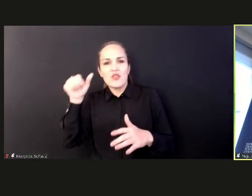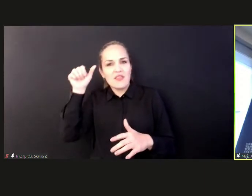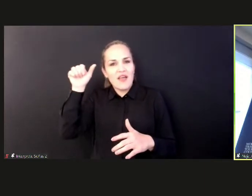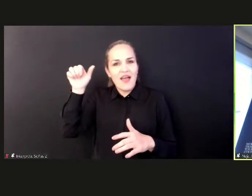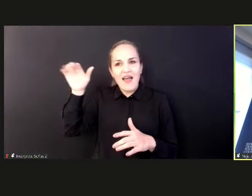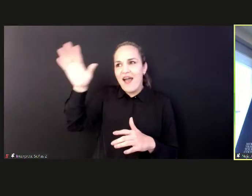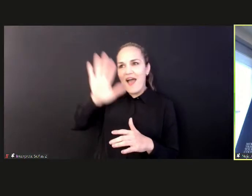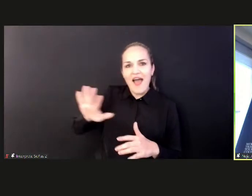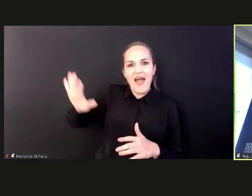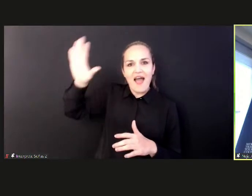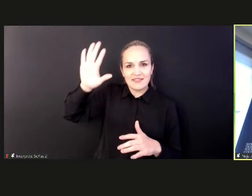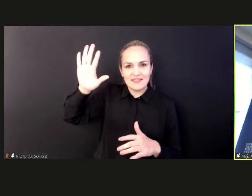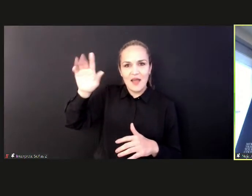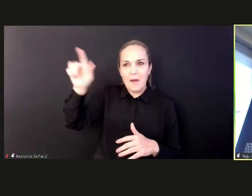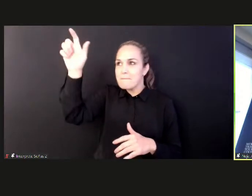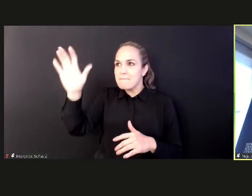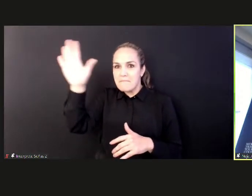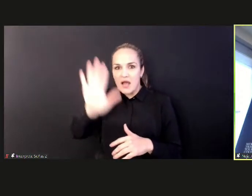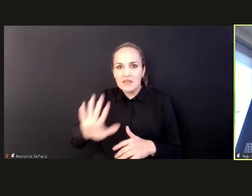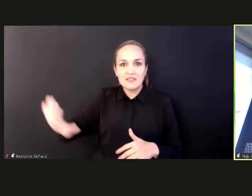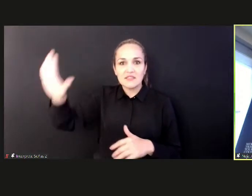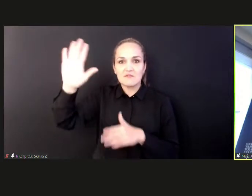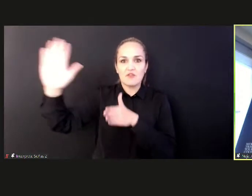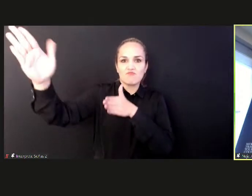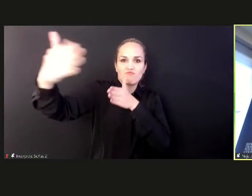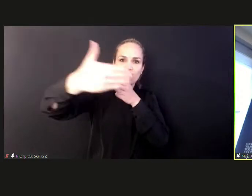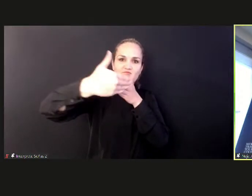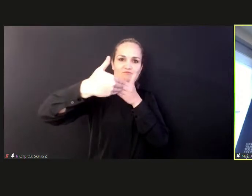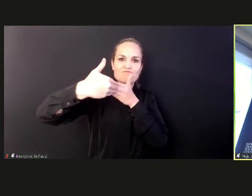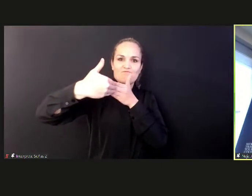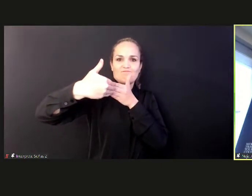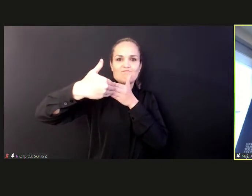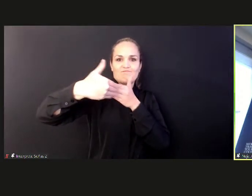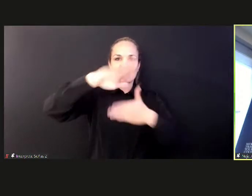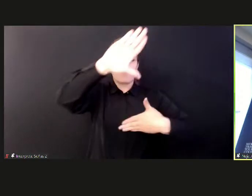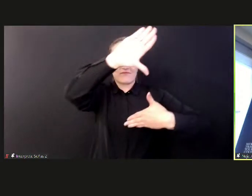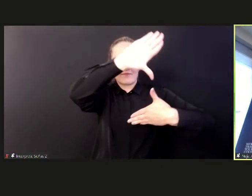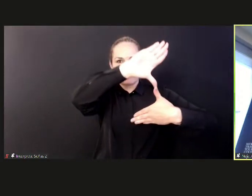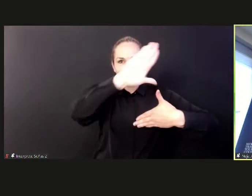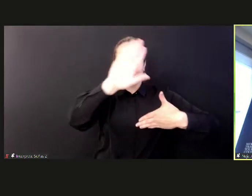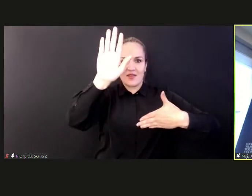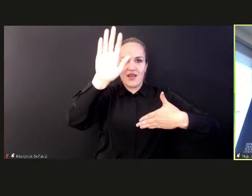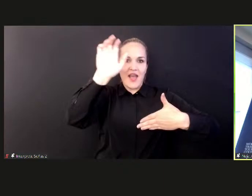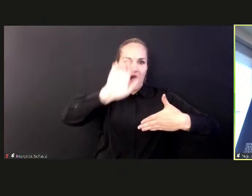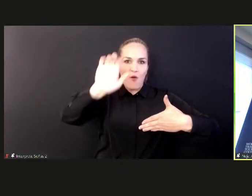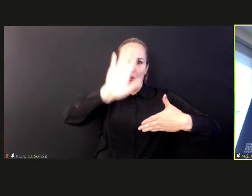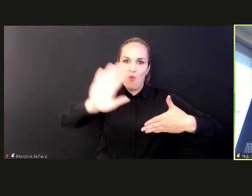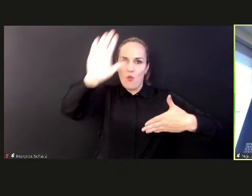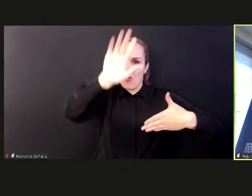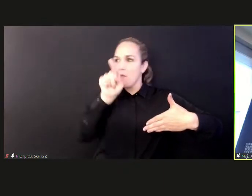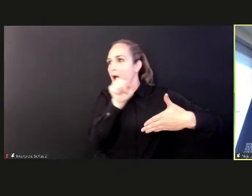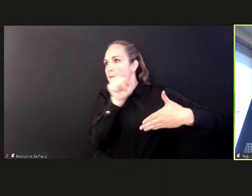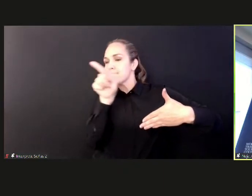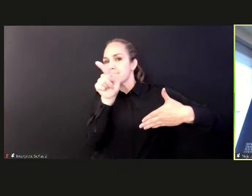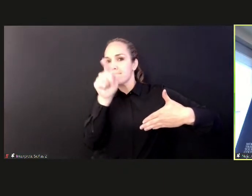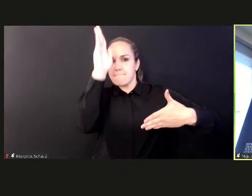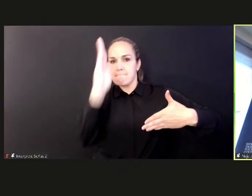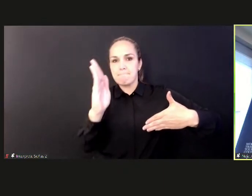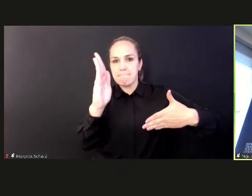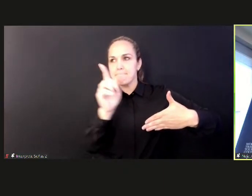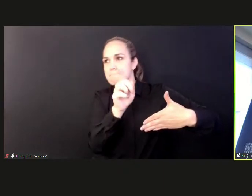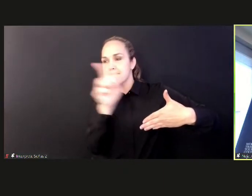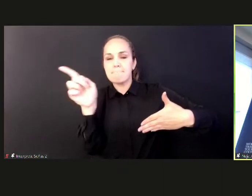tourists. However, there are some geographic subregions and countries that have performed well over this recent summer